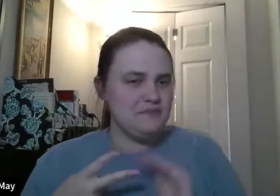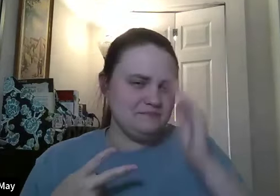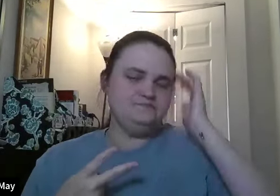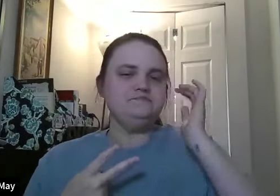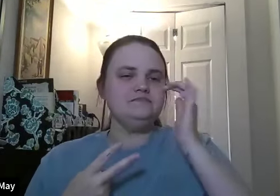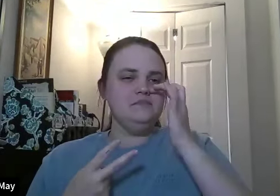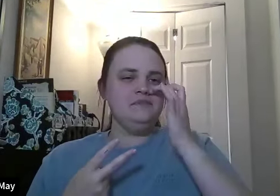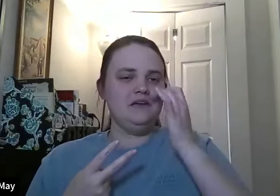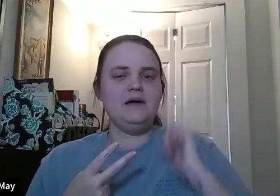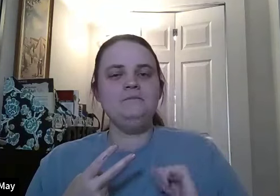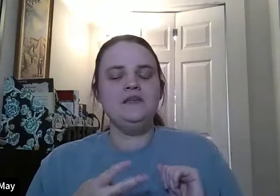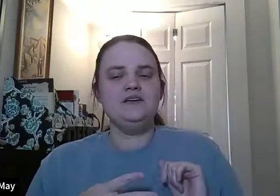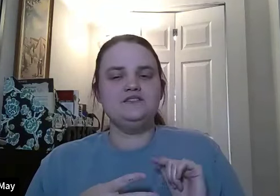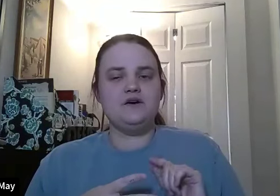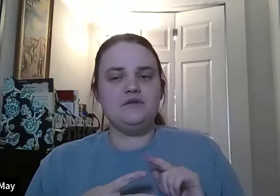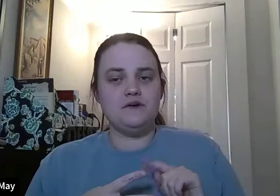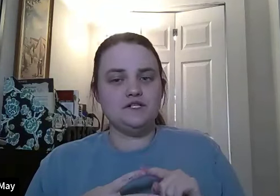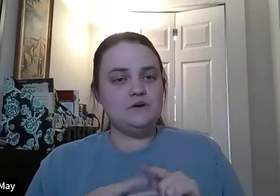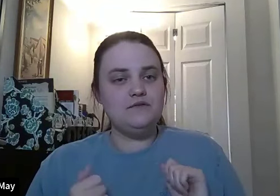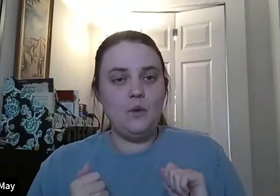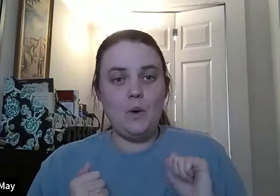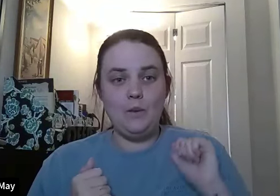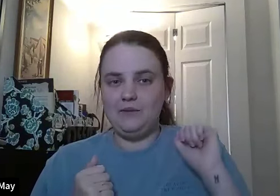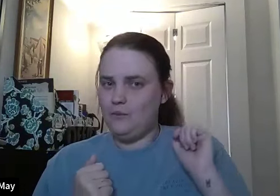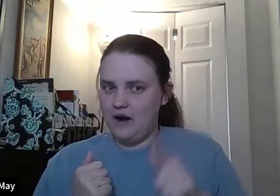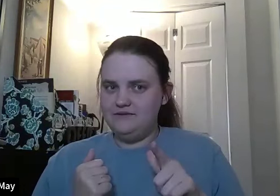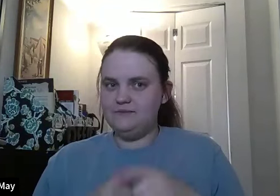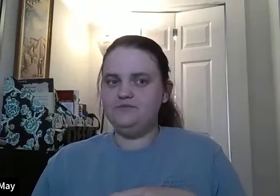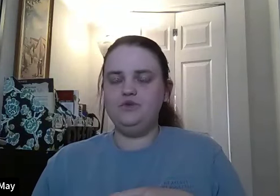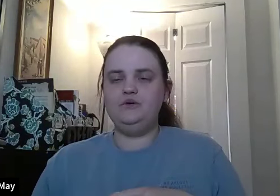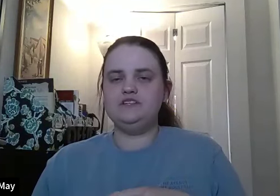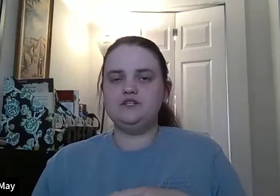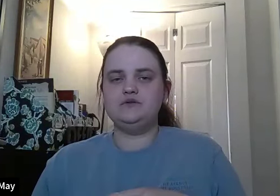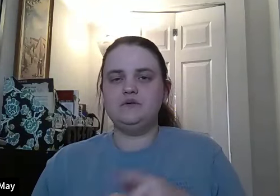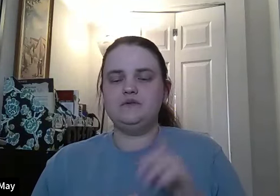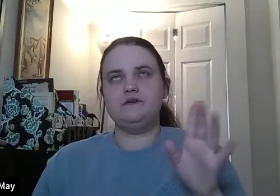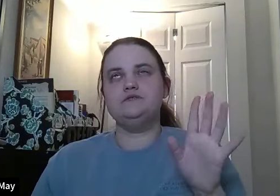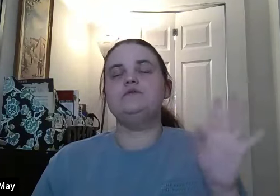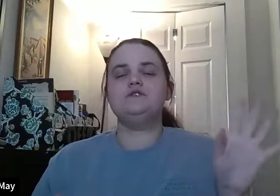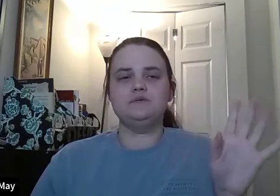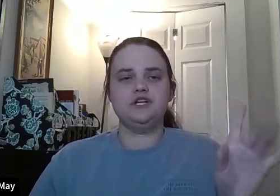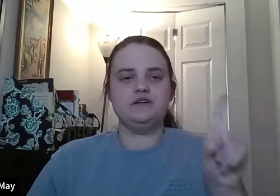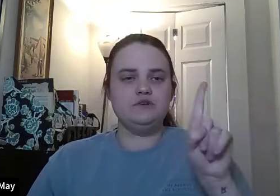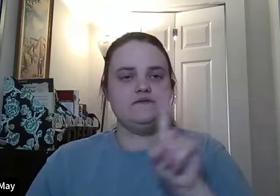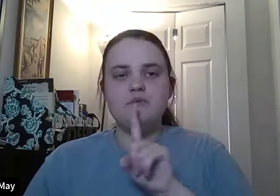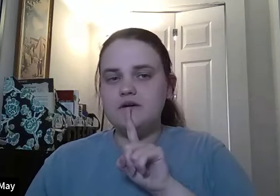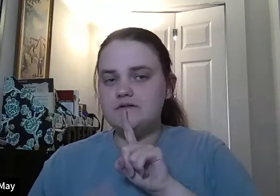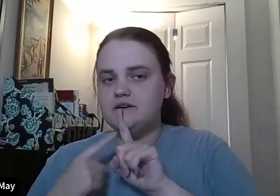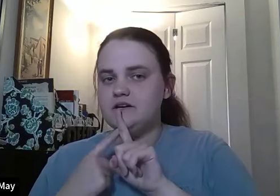them. Okay. So the first one for like wife, you can do the first one I'll show you is where you have the pointer finger here